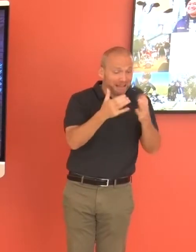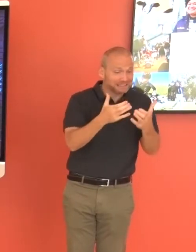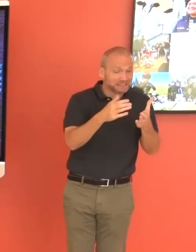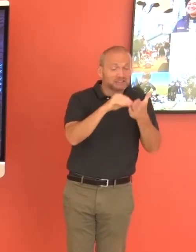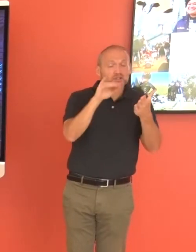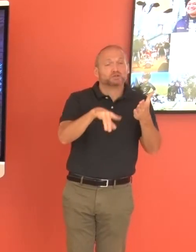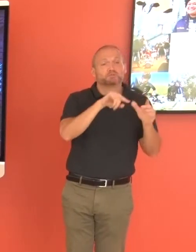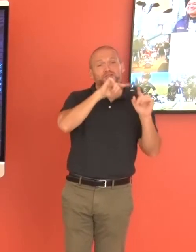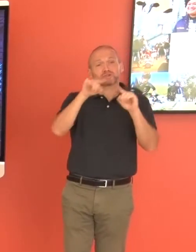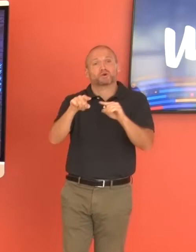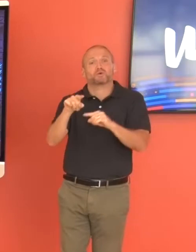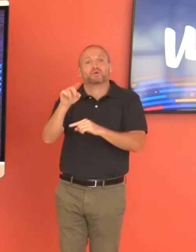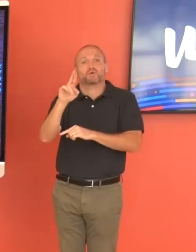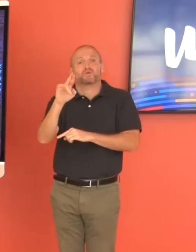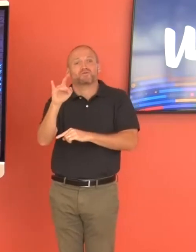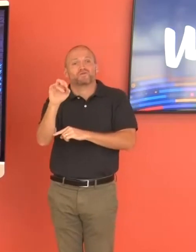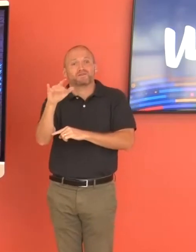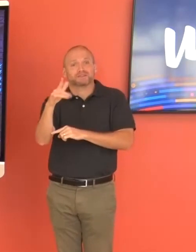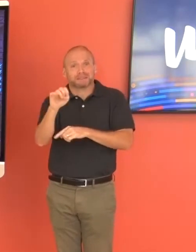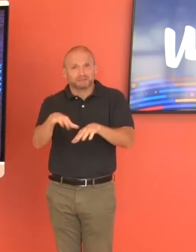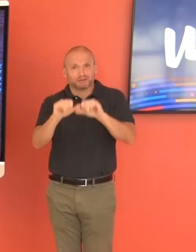Riverside?